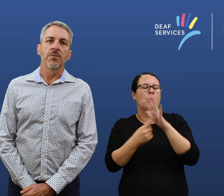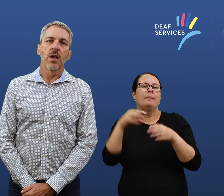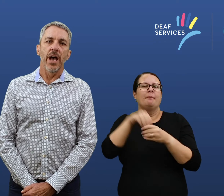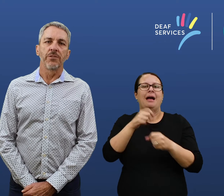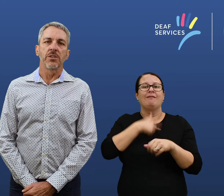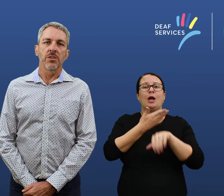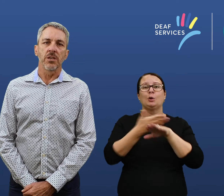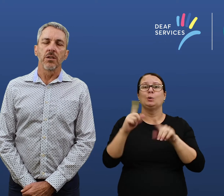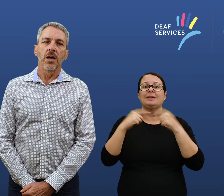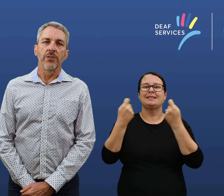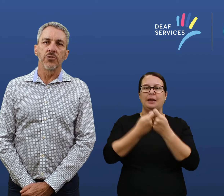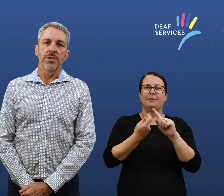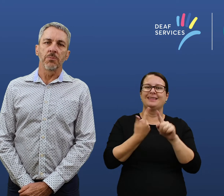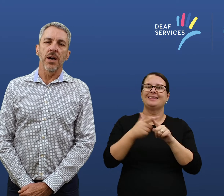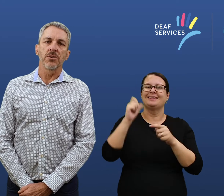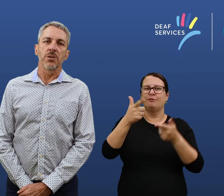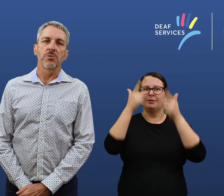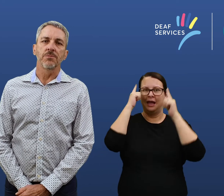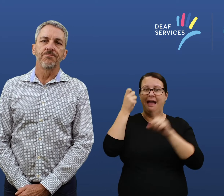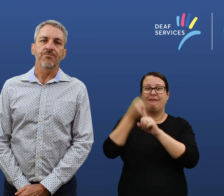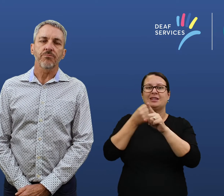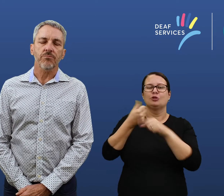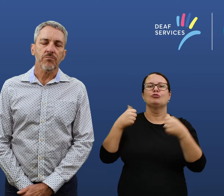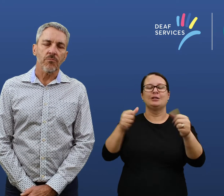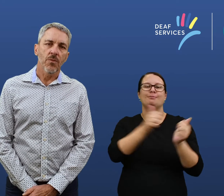Manager, Advocacy and Strategic Partnerships.